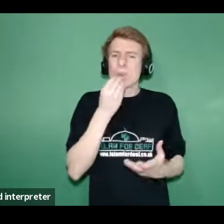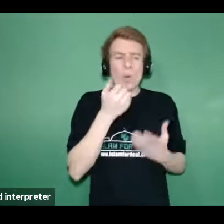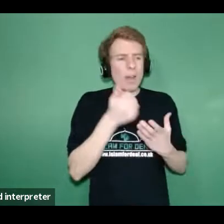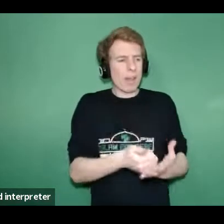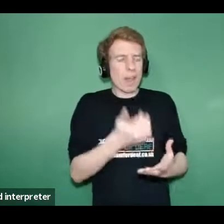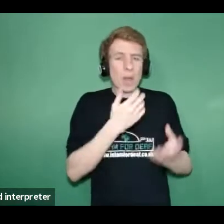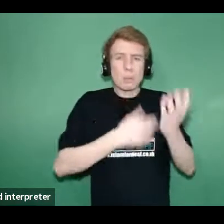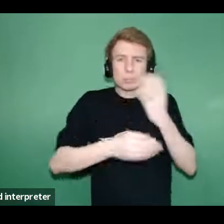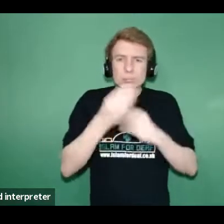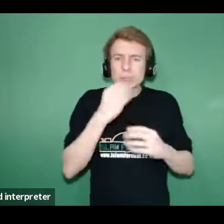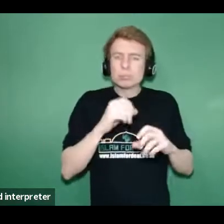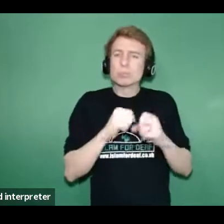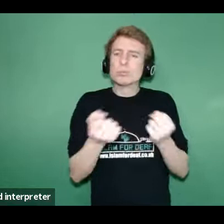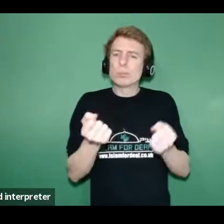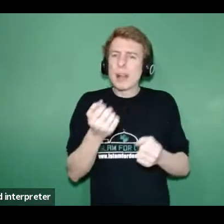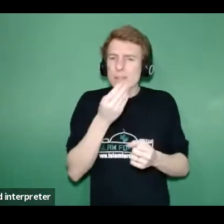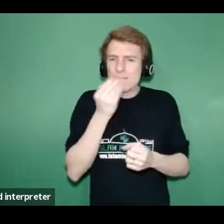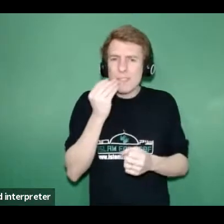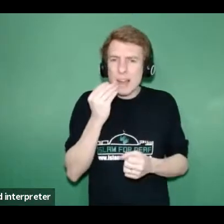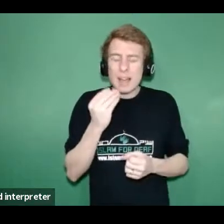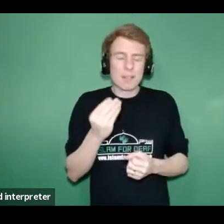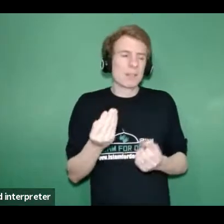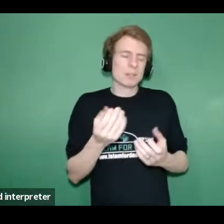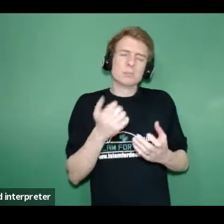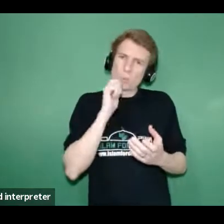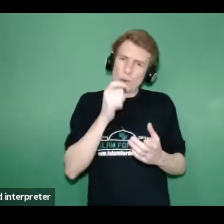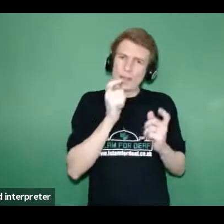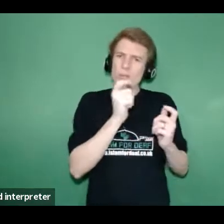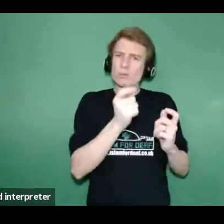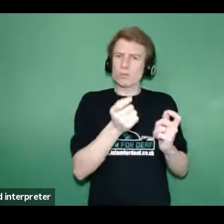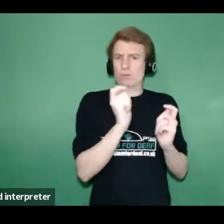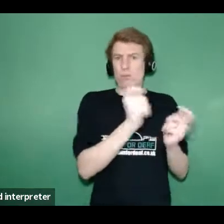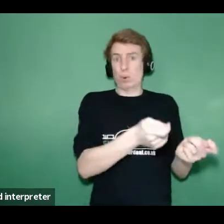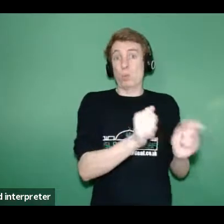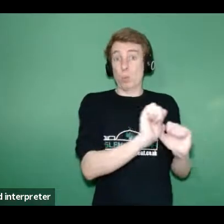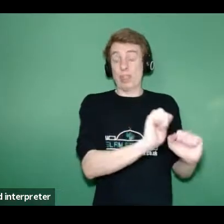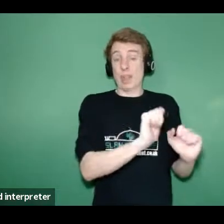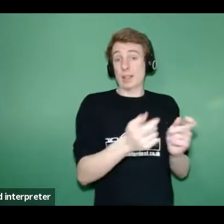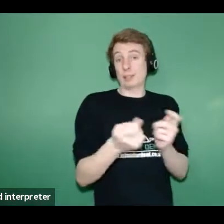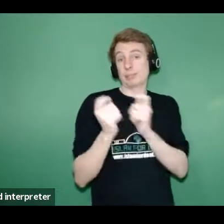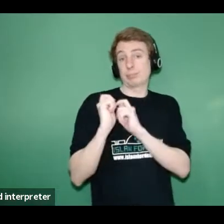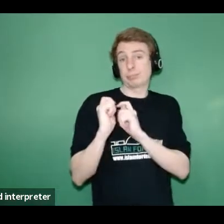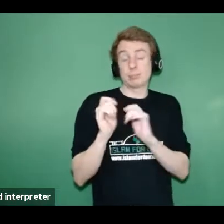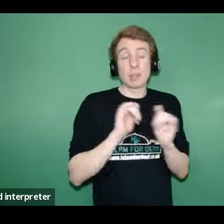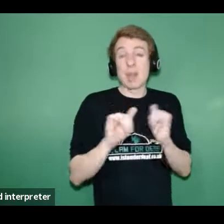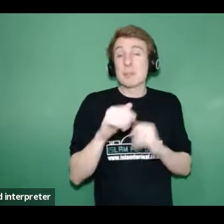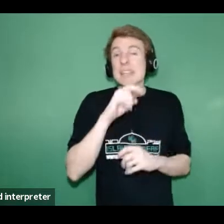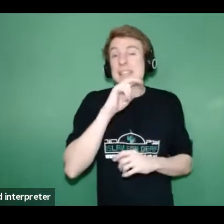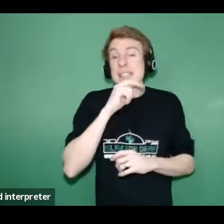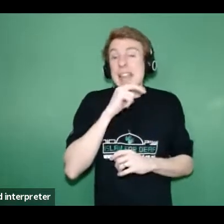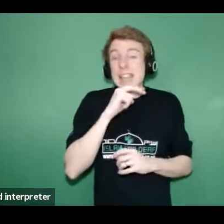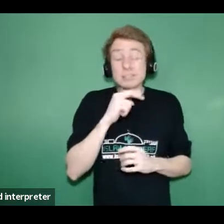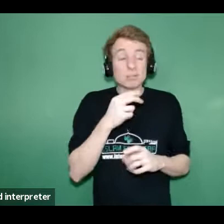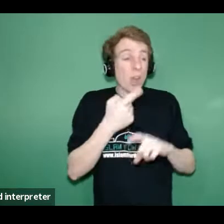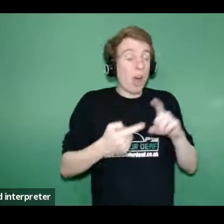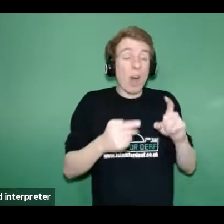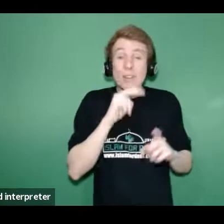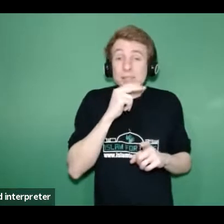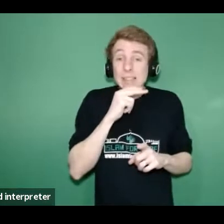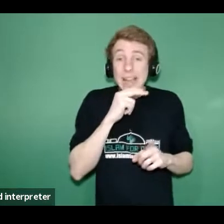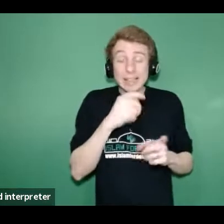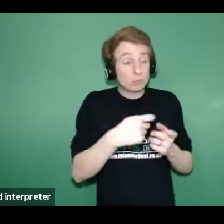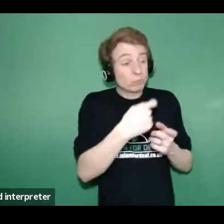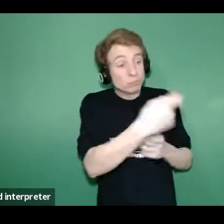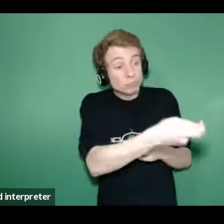reward by the will of Allah. And this is even if it is just with a date or even half a date, you will get the reward